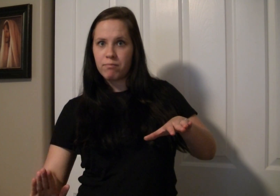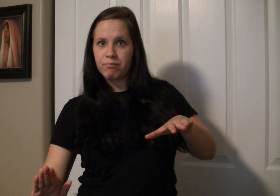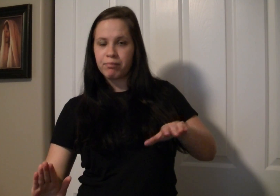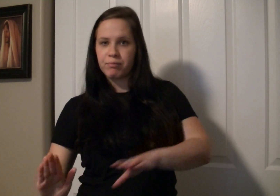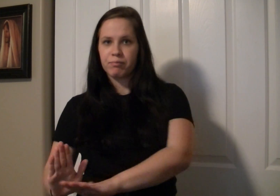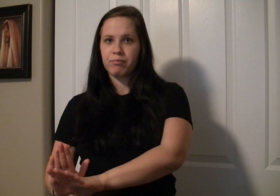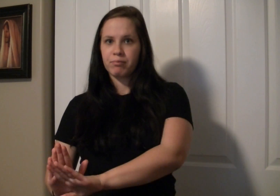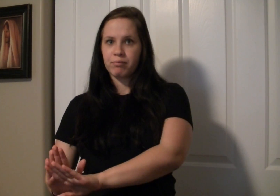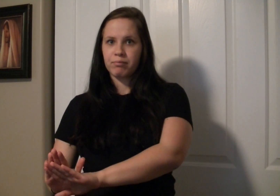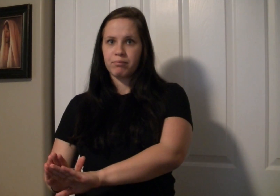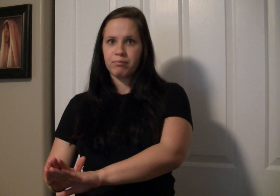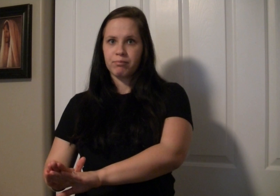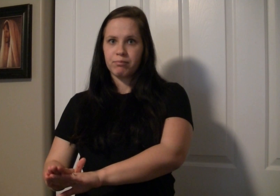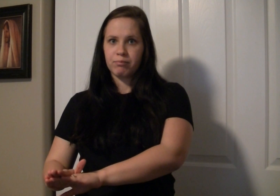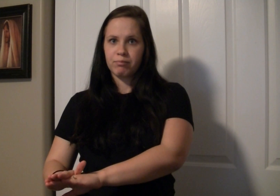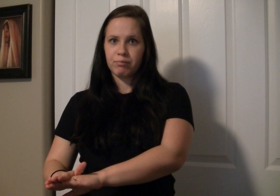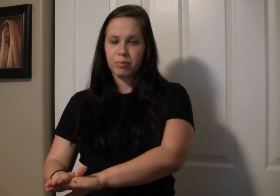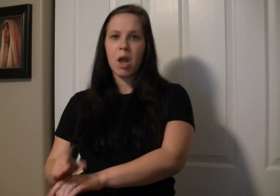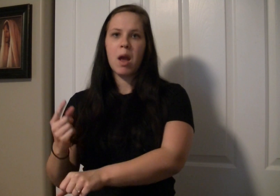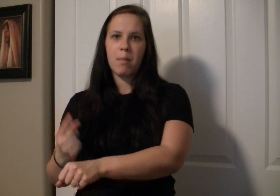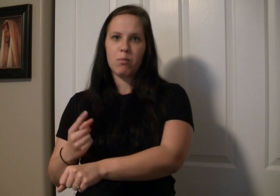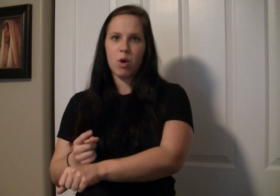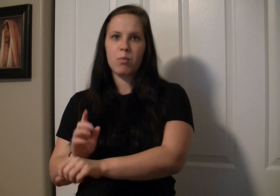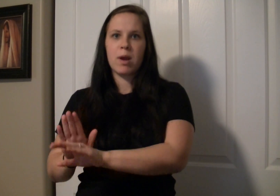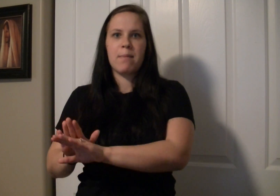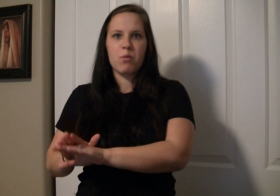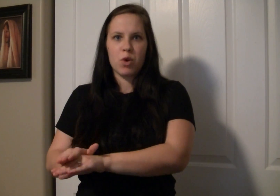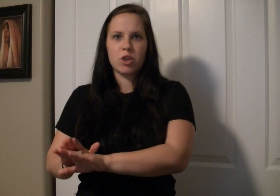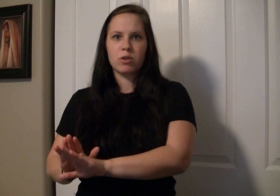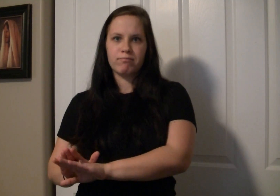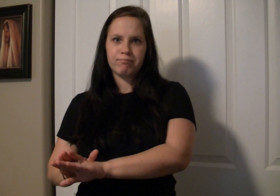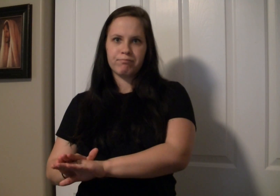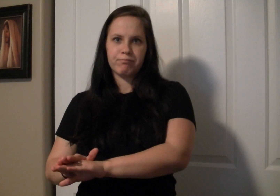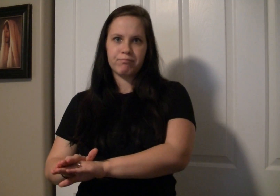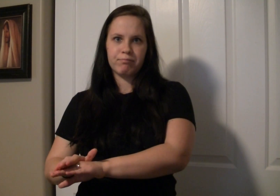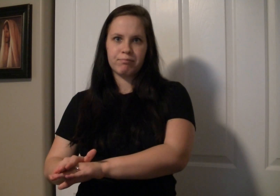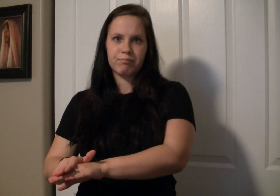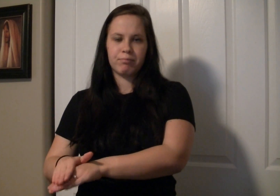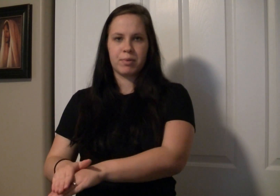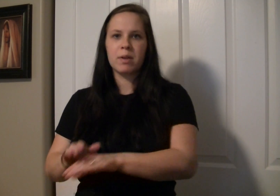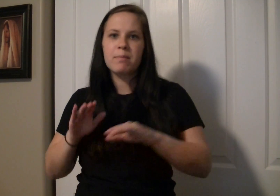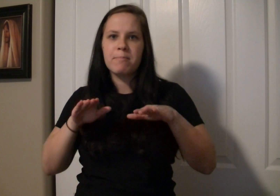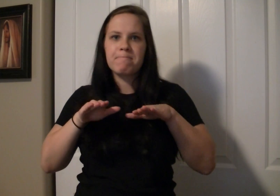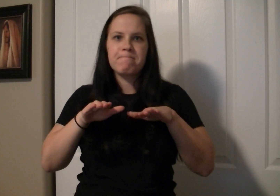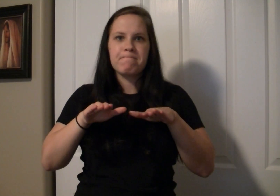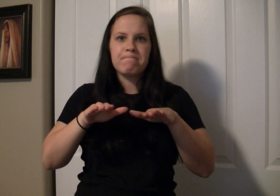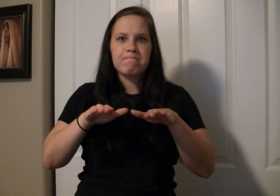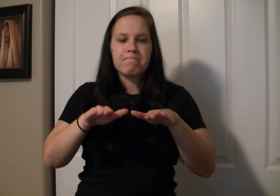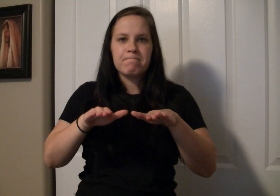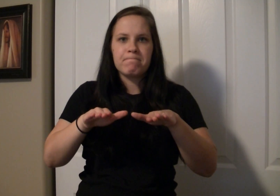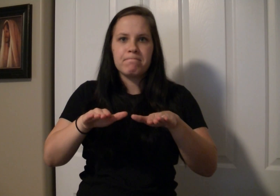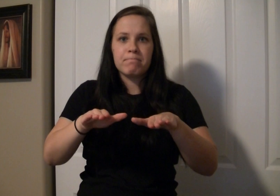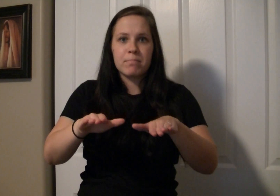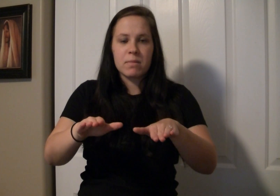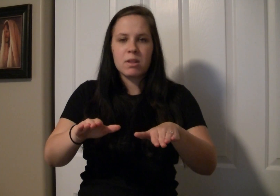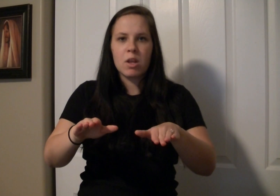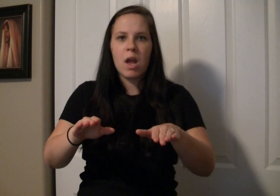as you're guiding the fabric through. Okay, so that's pretty much how the machine works. Now, there are two ways that you can put a